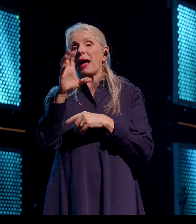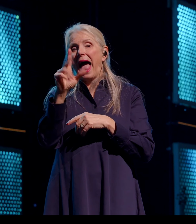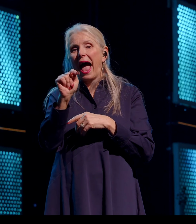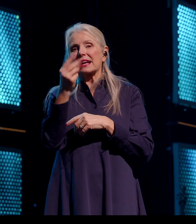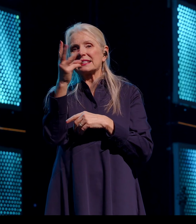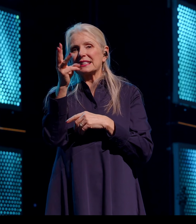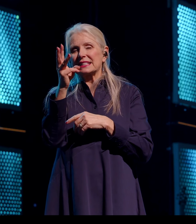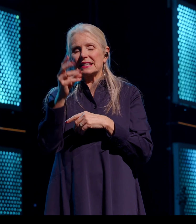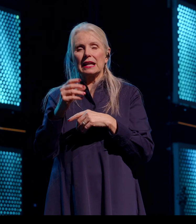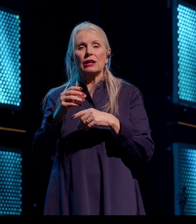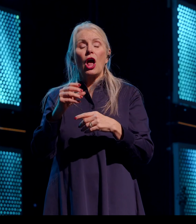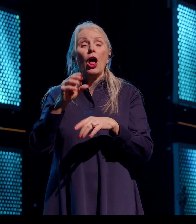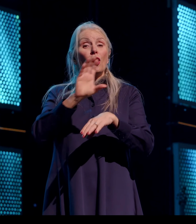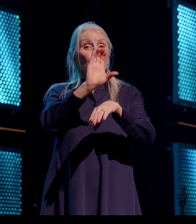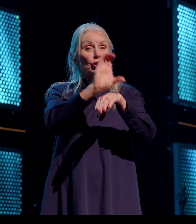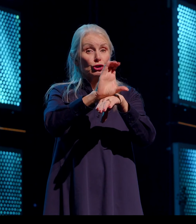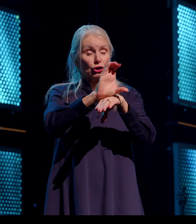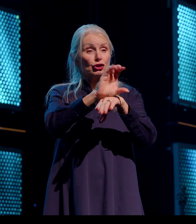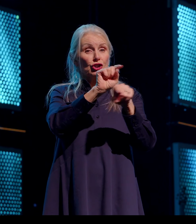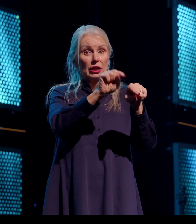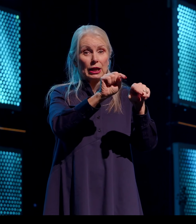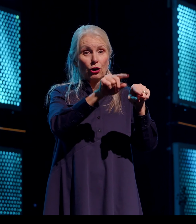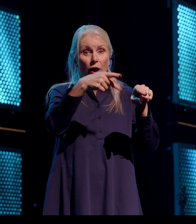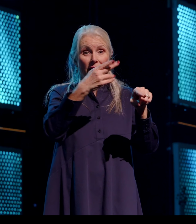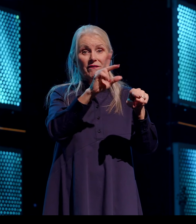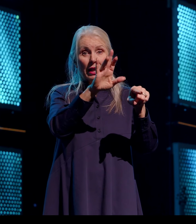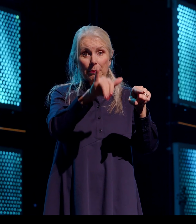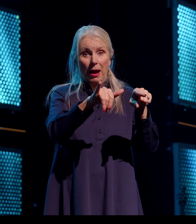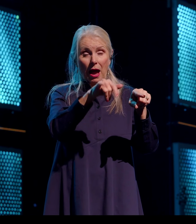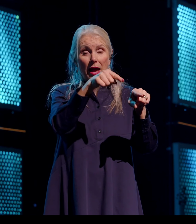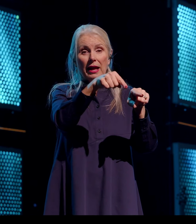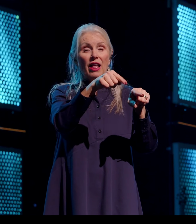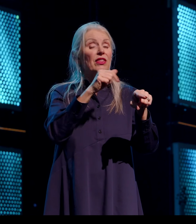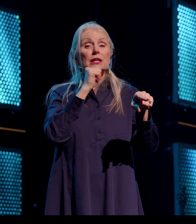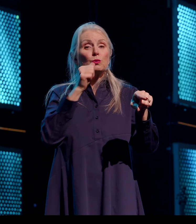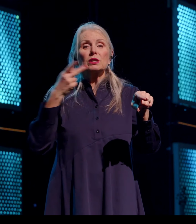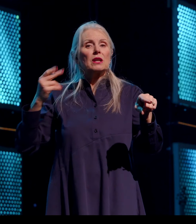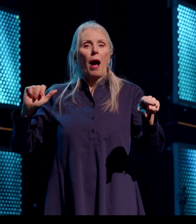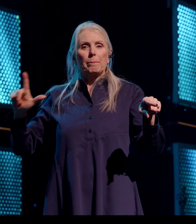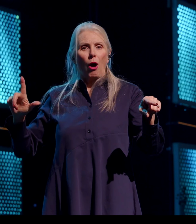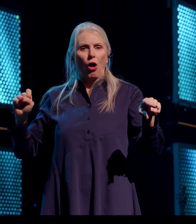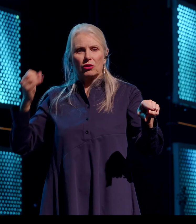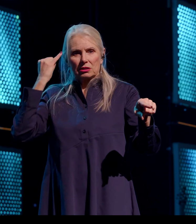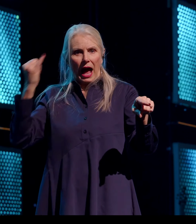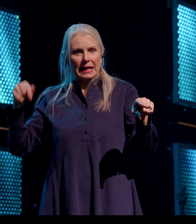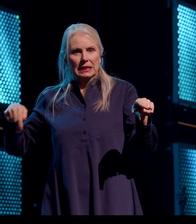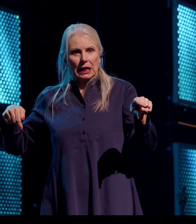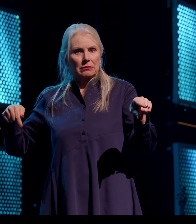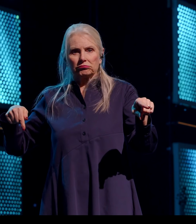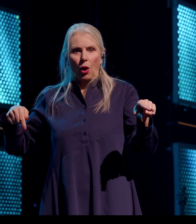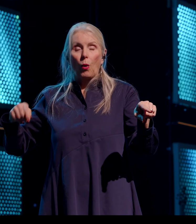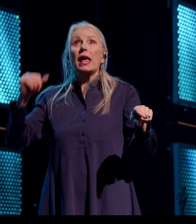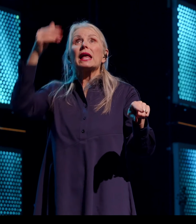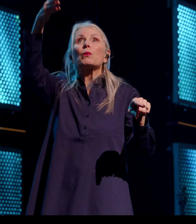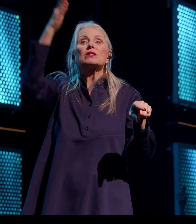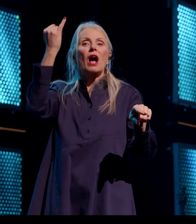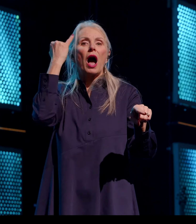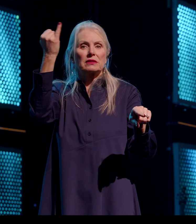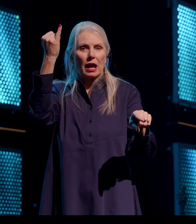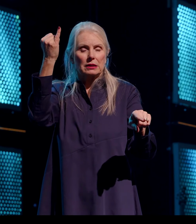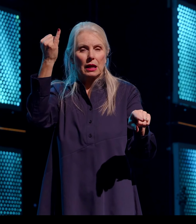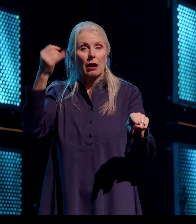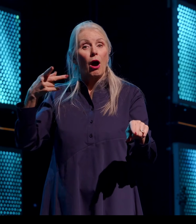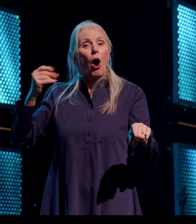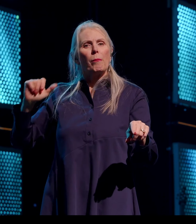the thing with the church of Philippi. The church of Philippi was not Paul's idea. It was God's idea. It wasn't his plan. It was never a plan of Paul to